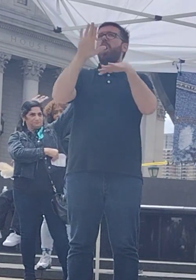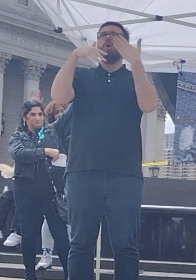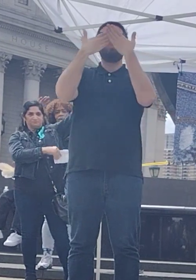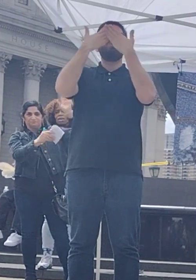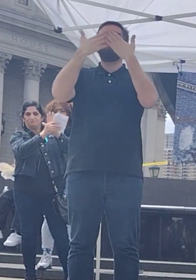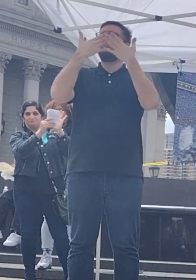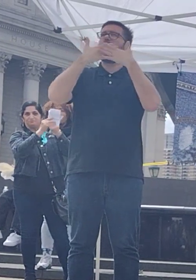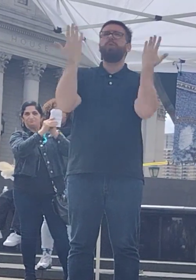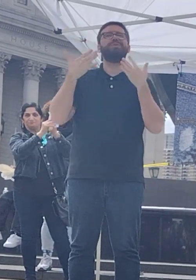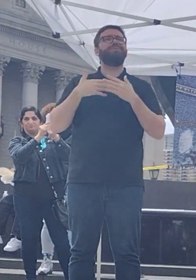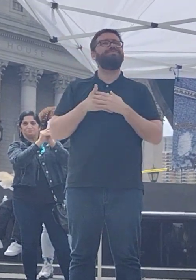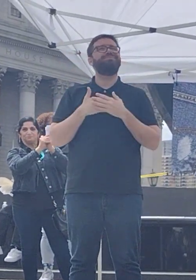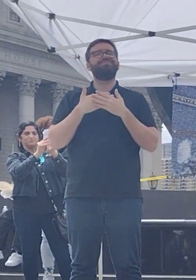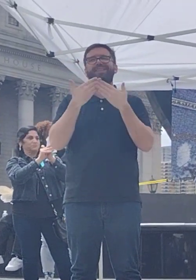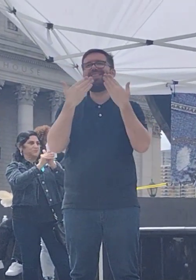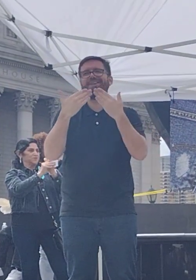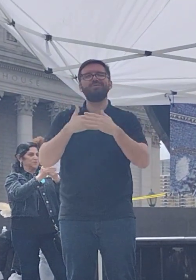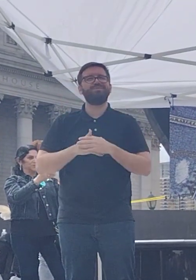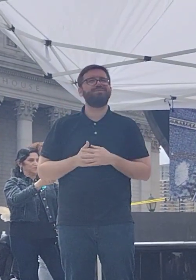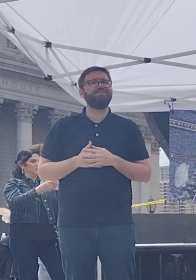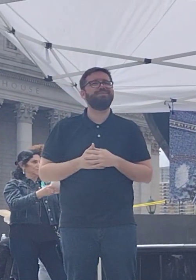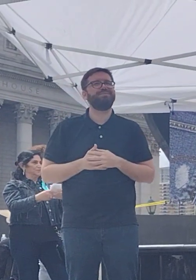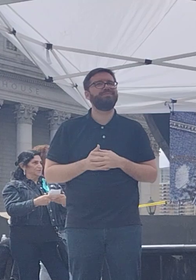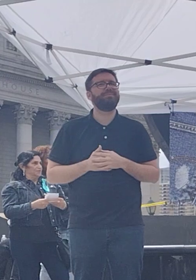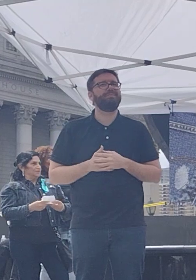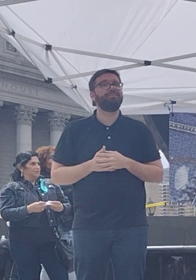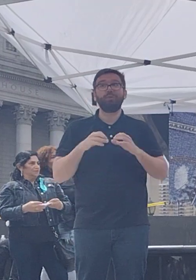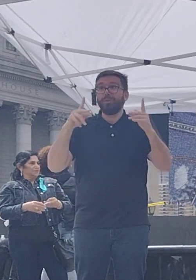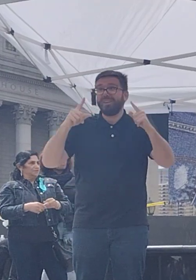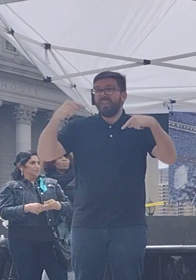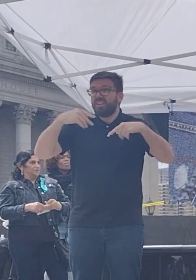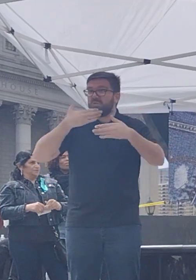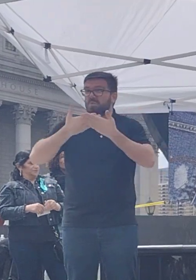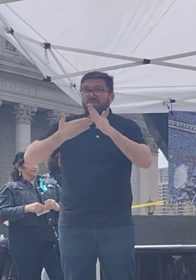All right, this is still working, right? You all can hear us? Yeah.